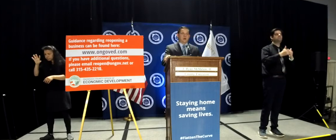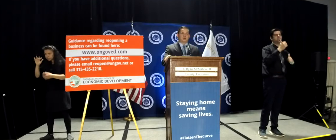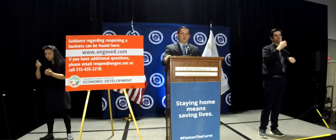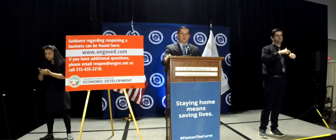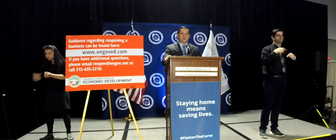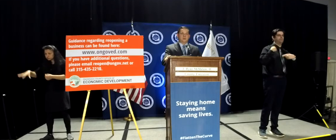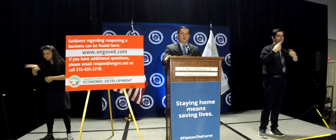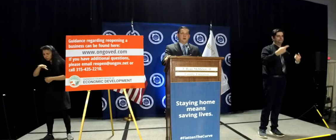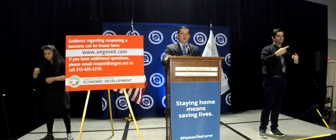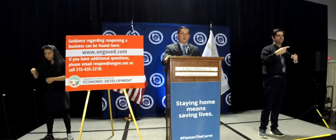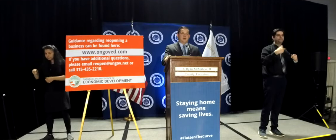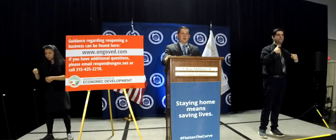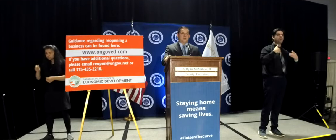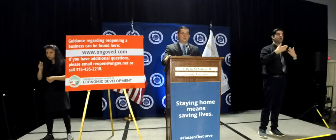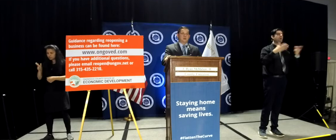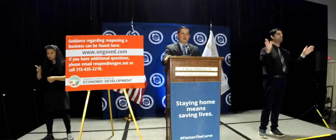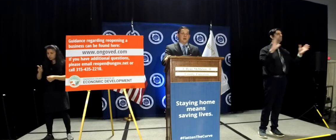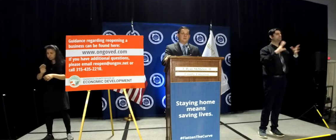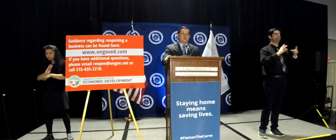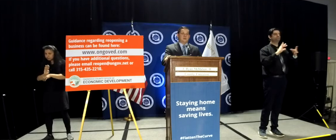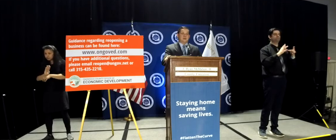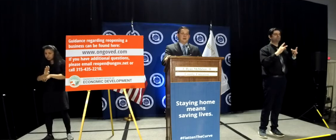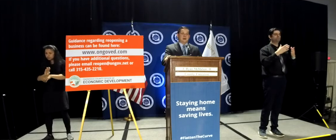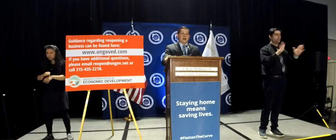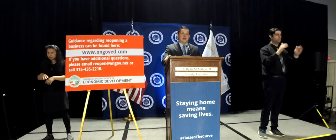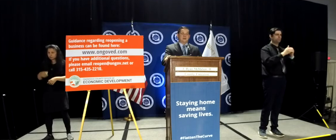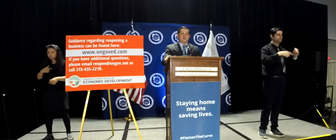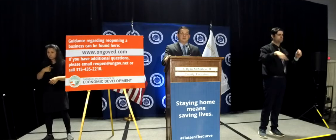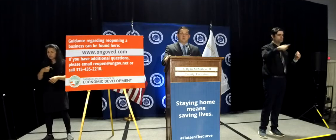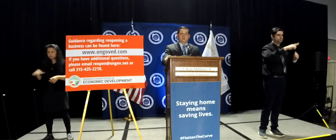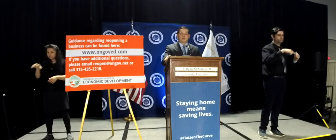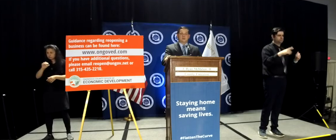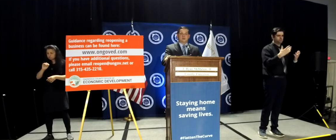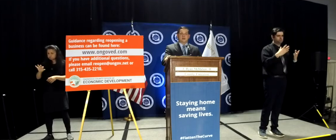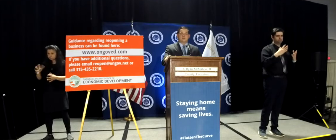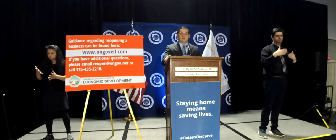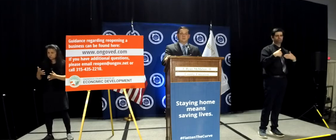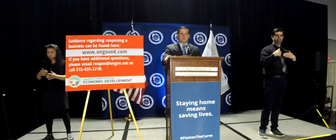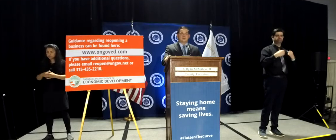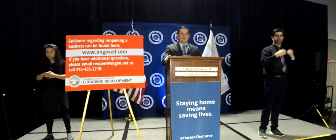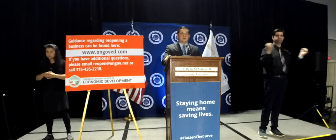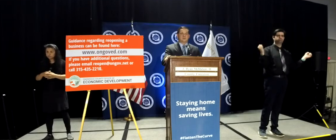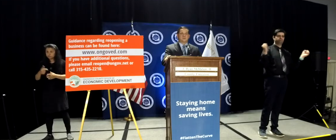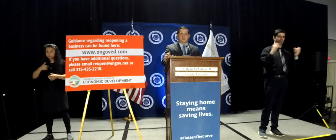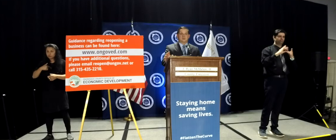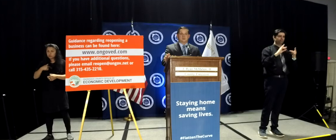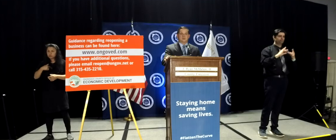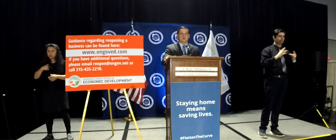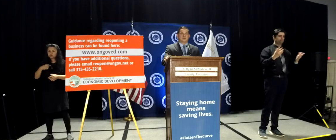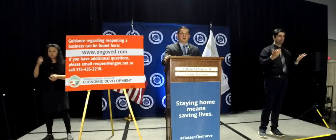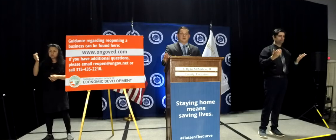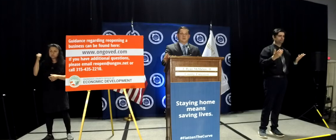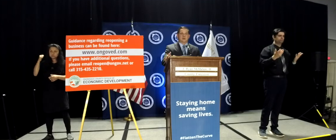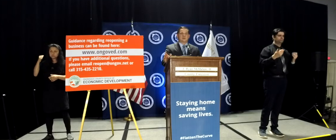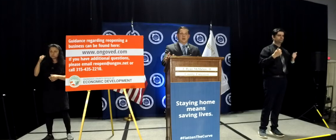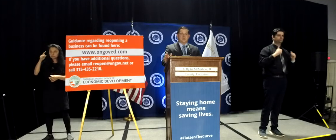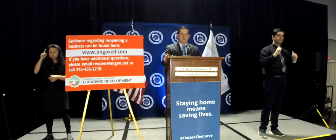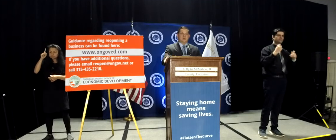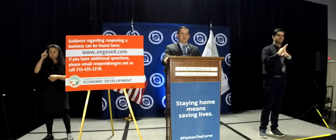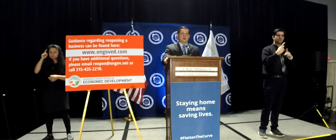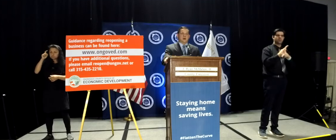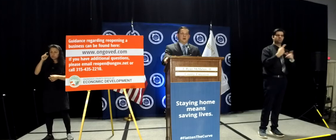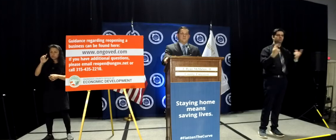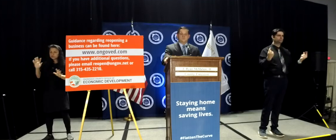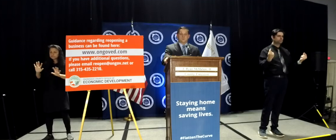much laundry that I probably shouldn't have, and I took the approach that let's try to get something done, and let's try to understand what's